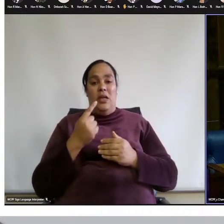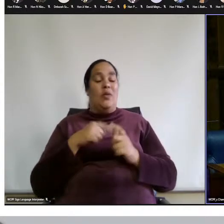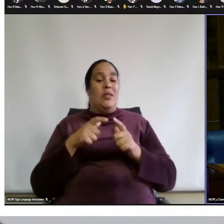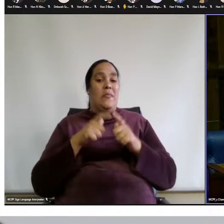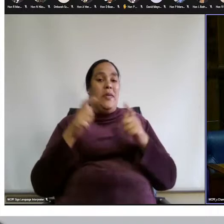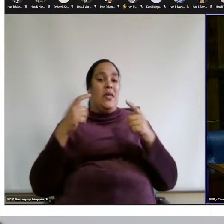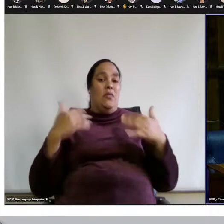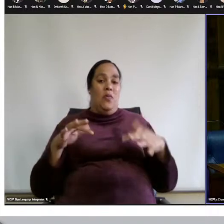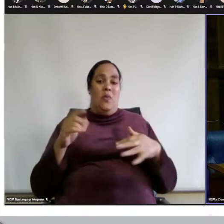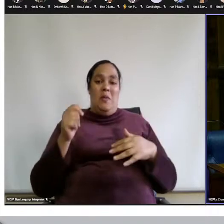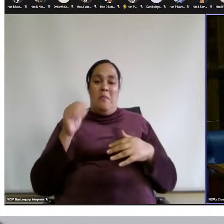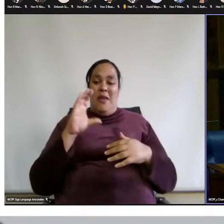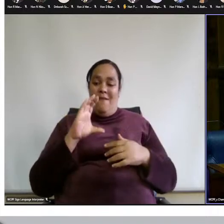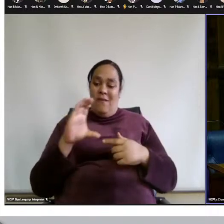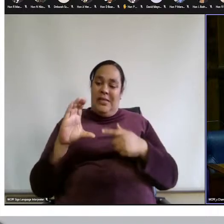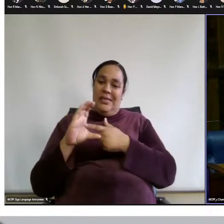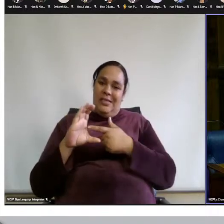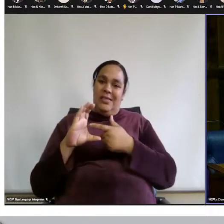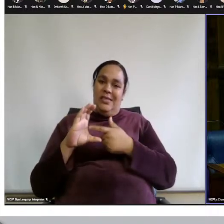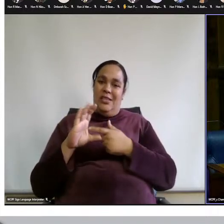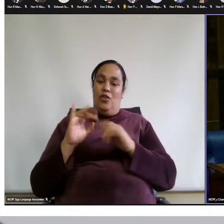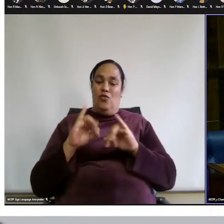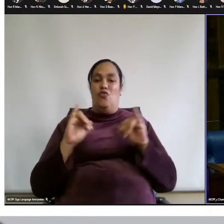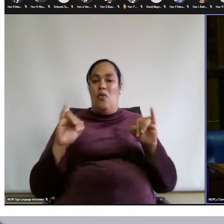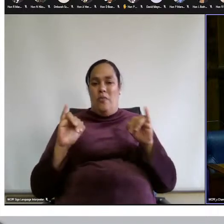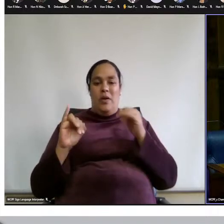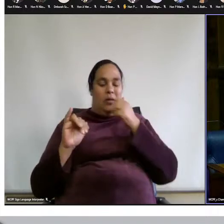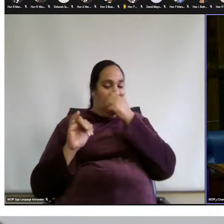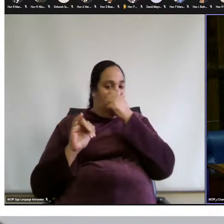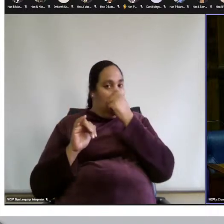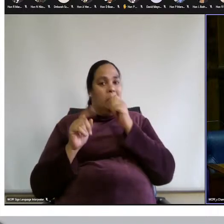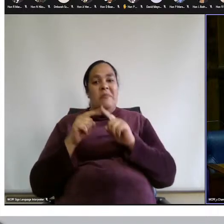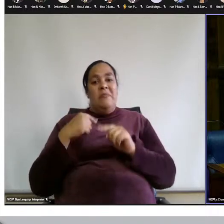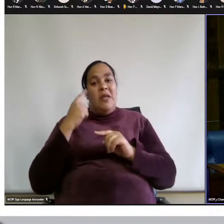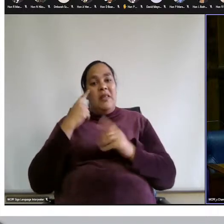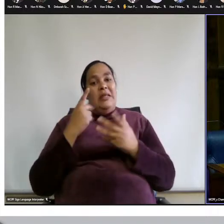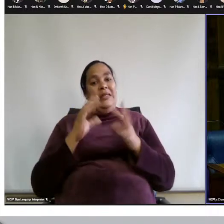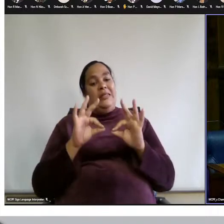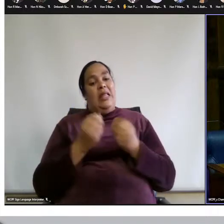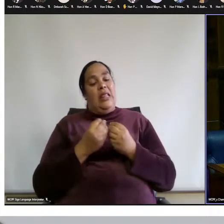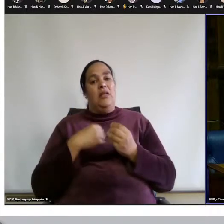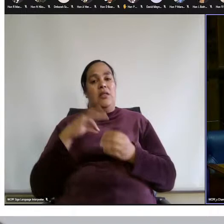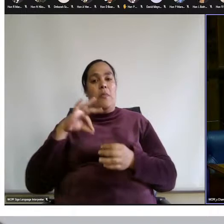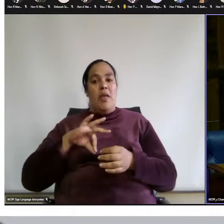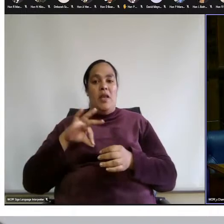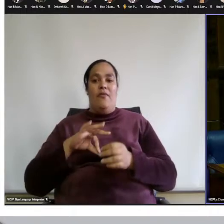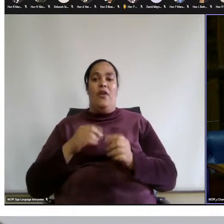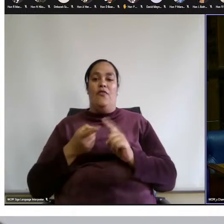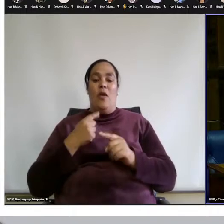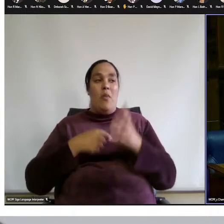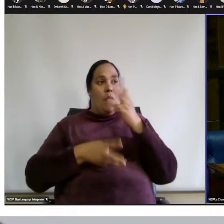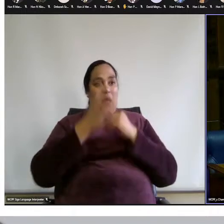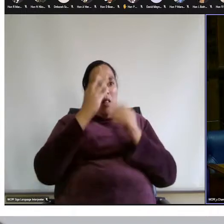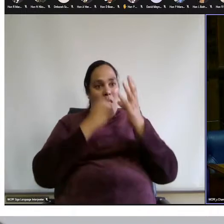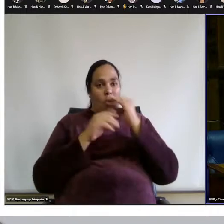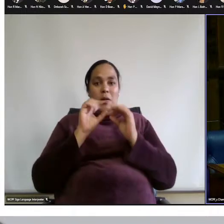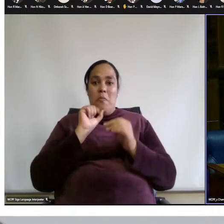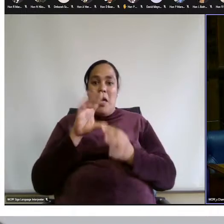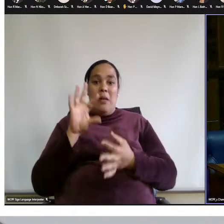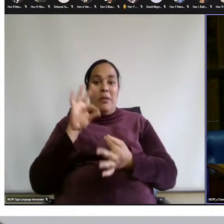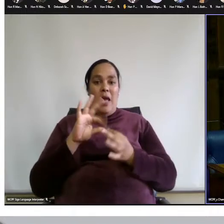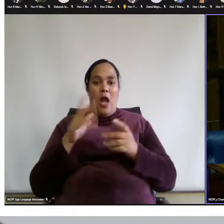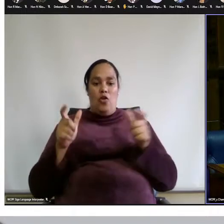amount of money, that kind of trauma. And I think these are some of the benefits that come out of our learning, specifically now